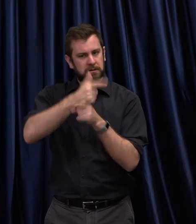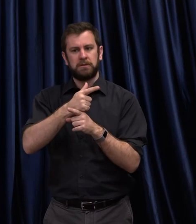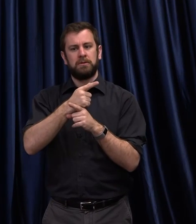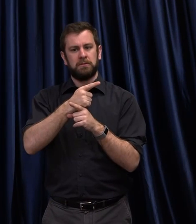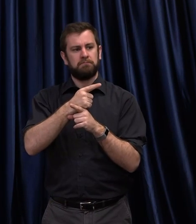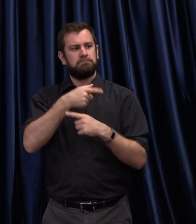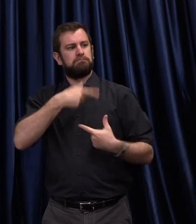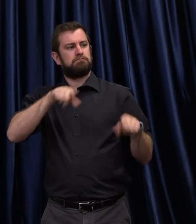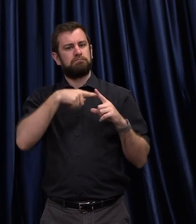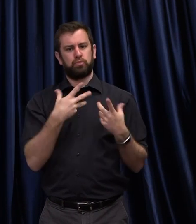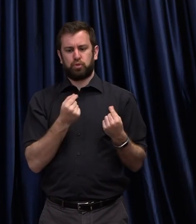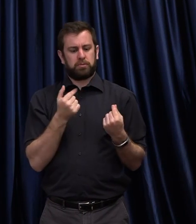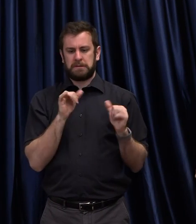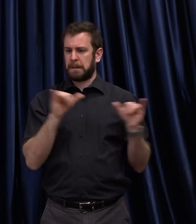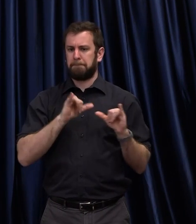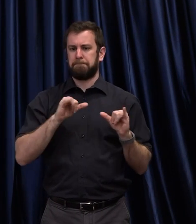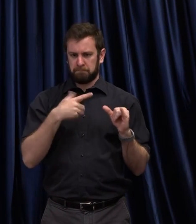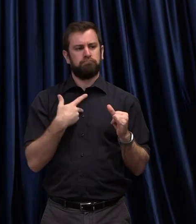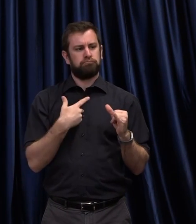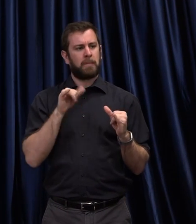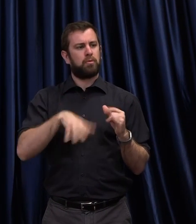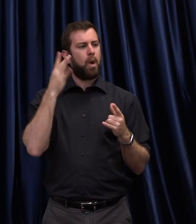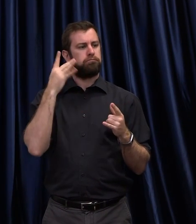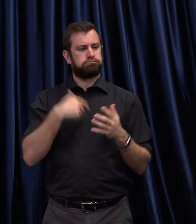doing. There are others